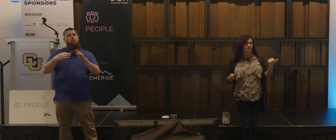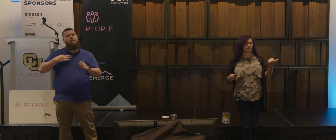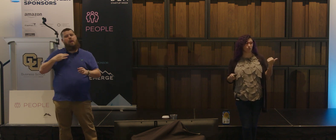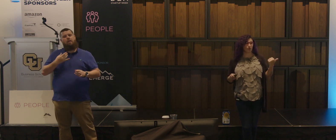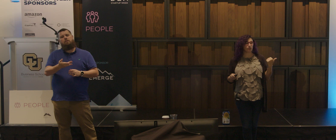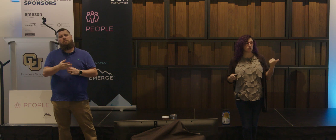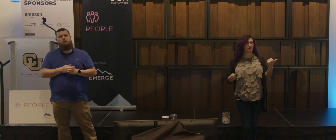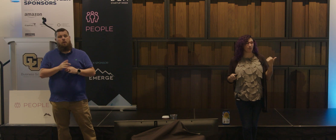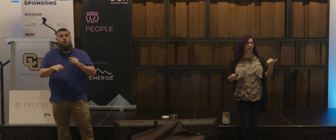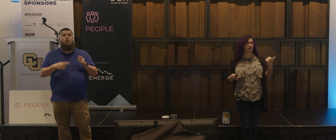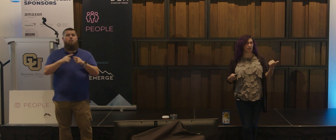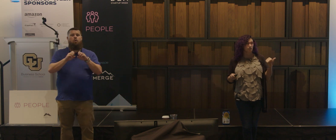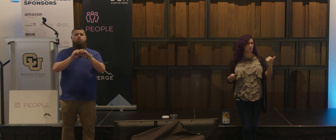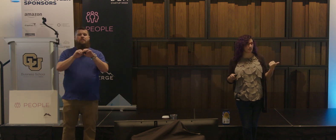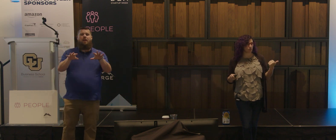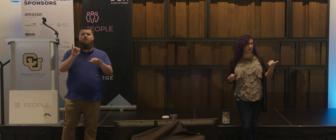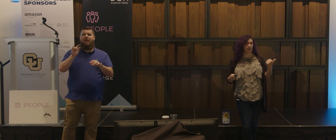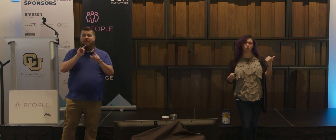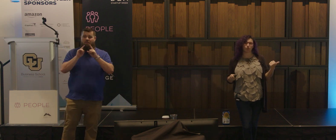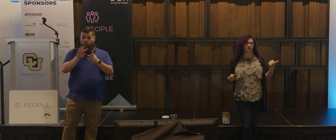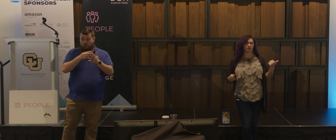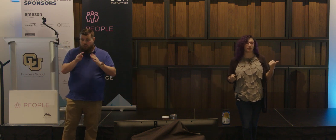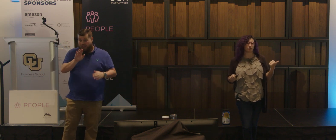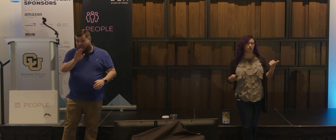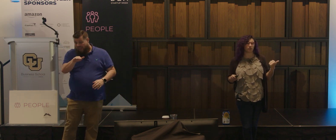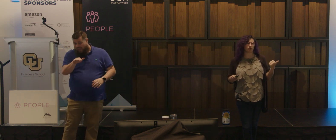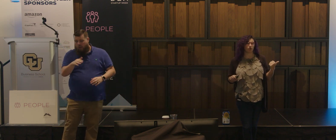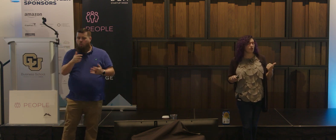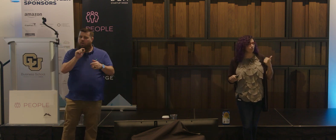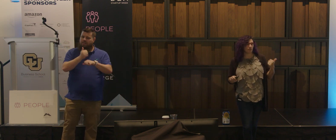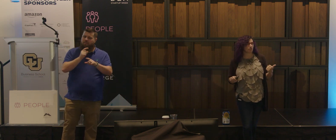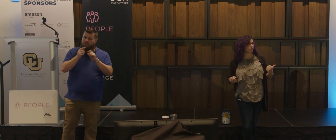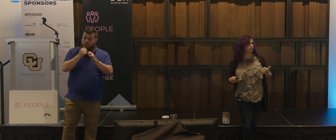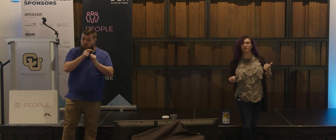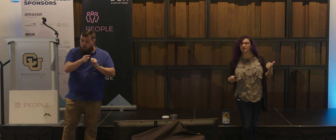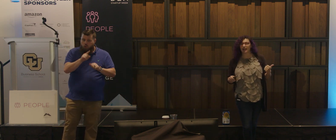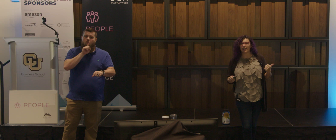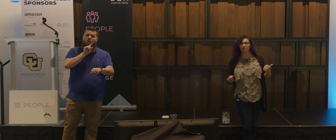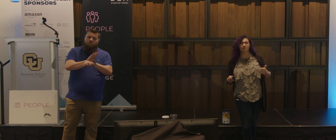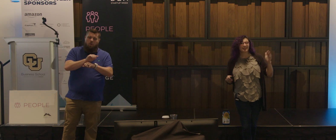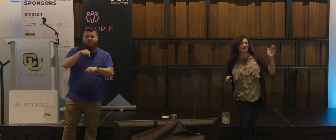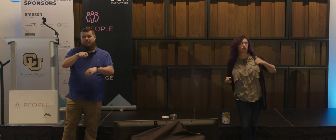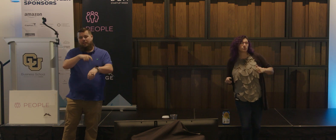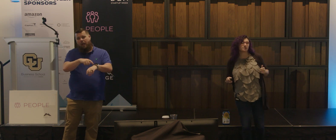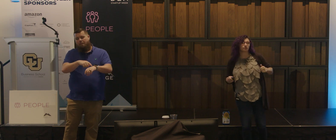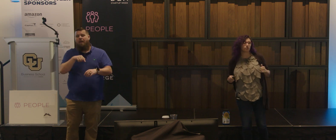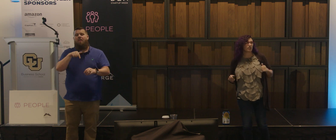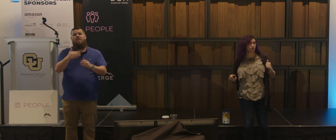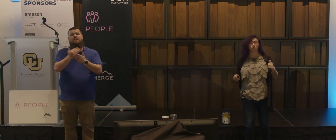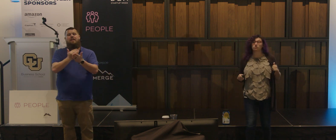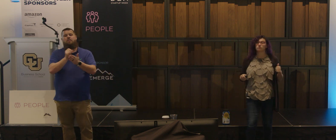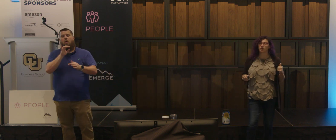candidates when you send out that interview schedule. Hey, we want to set up an interview with you. We've confirmed you at this time. Here's the list